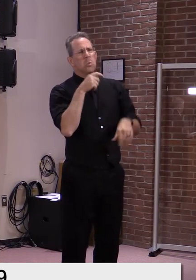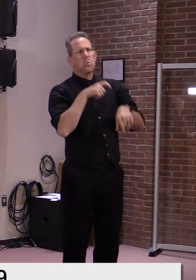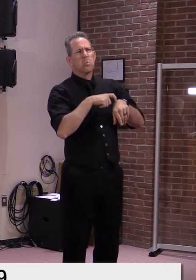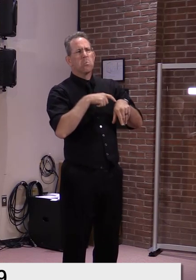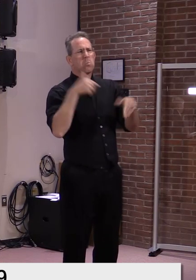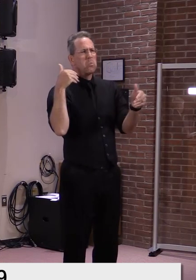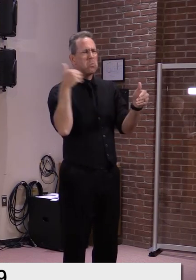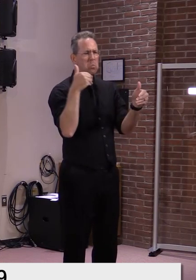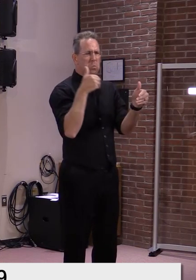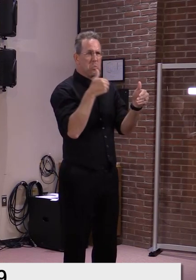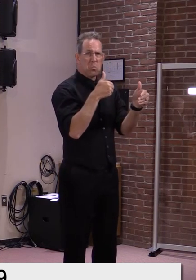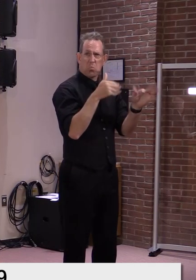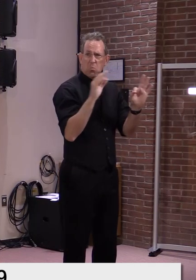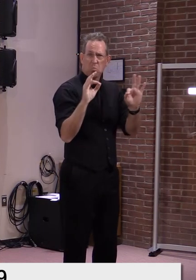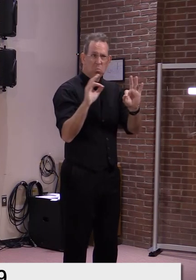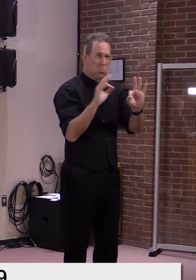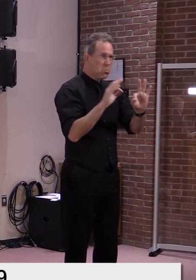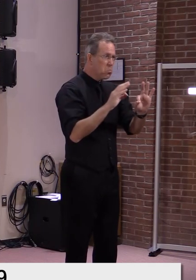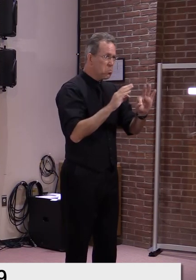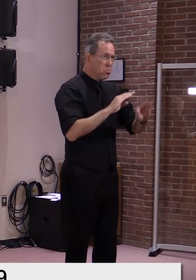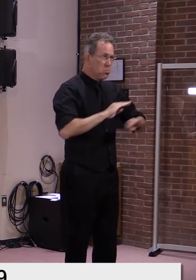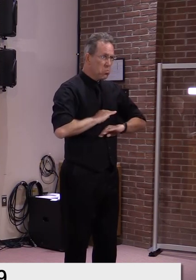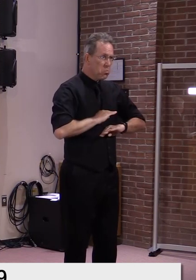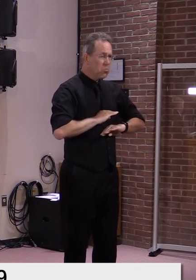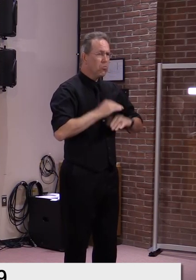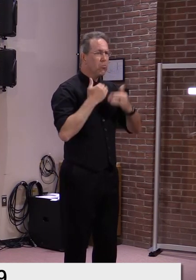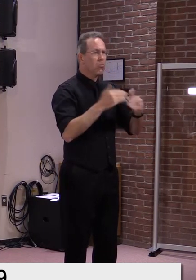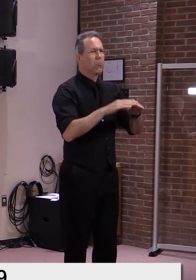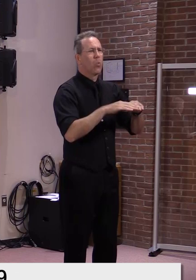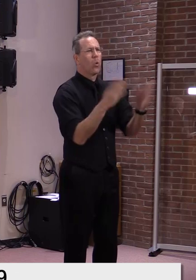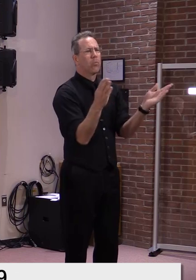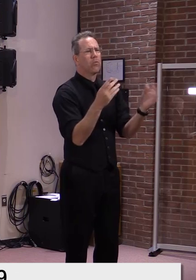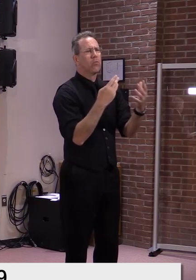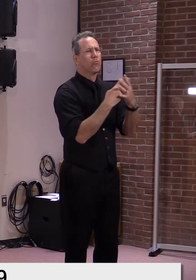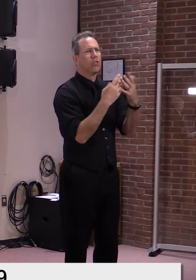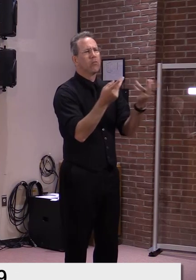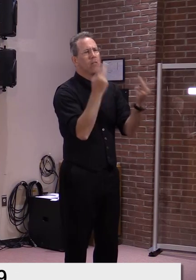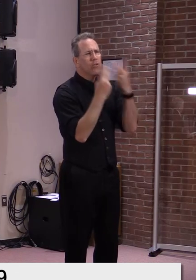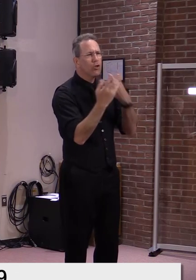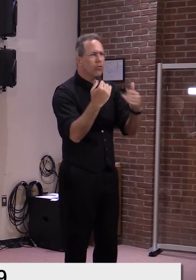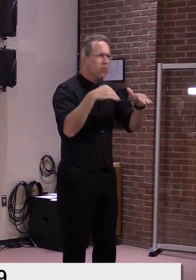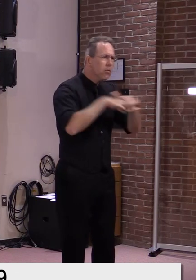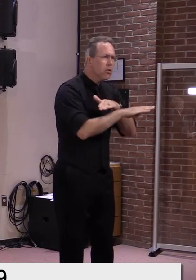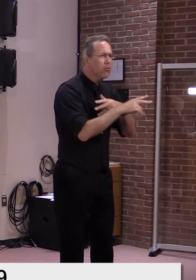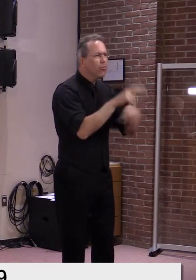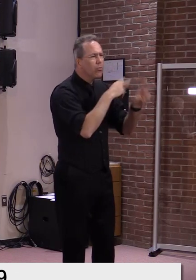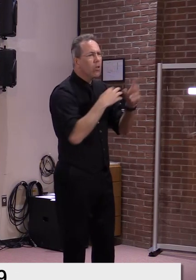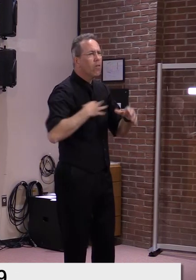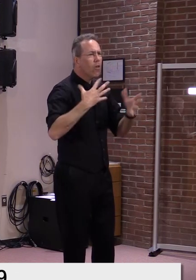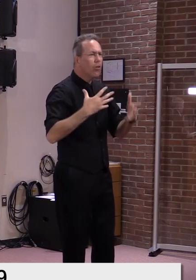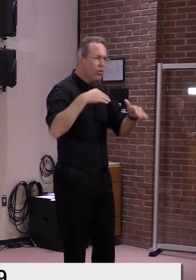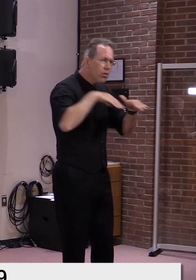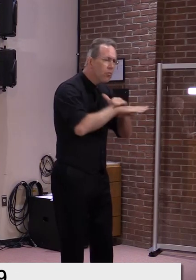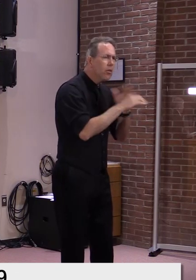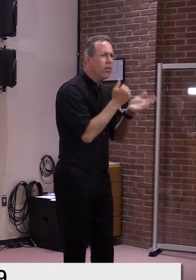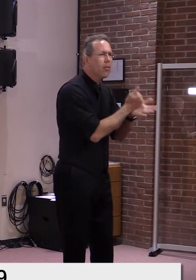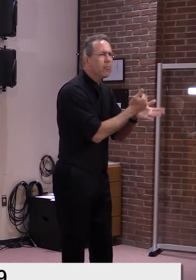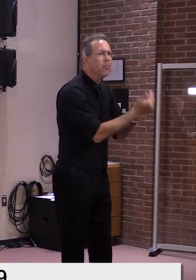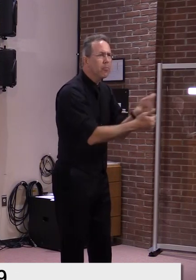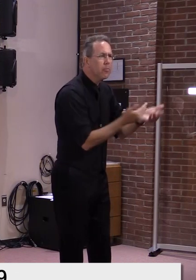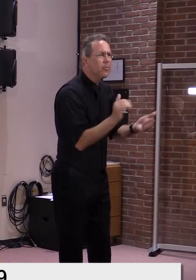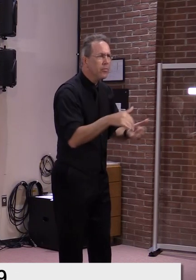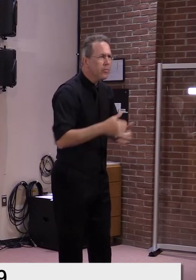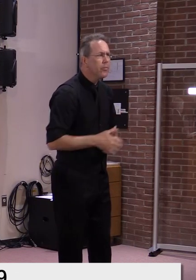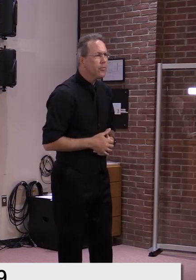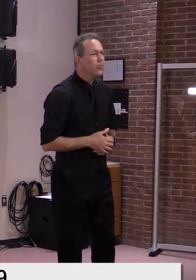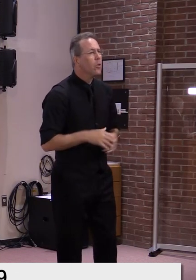still have to get our inmate population a little bit more vaccinated than it is now. We have about 65%